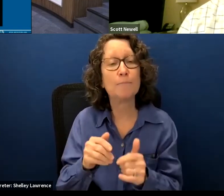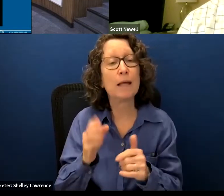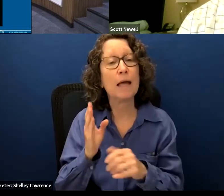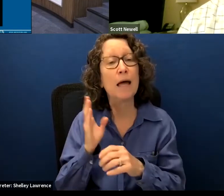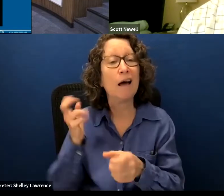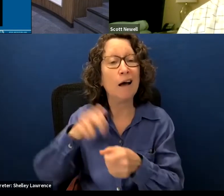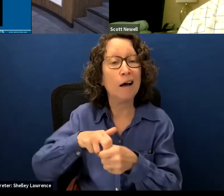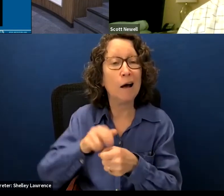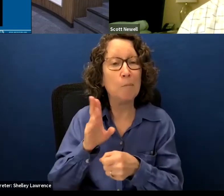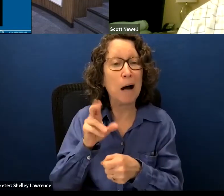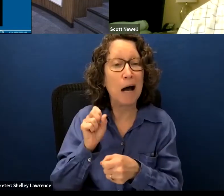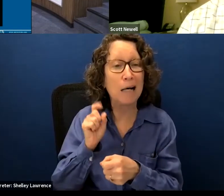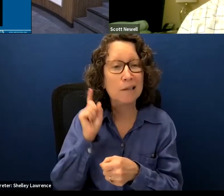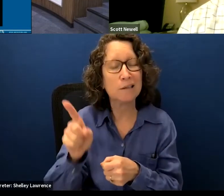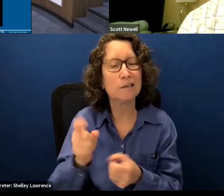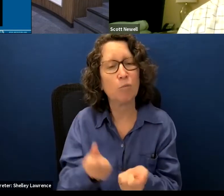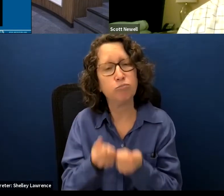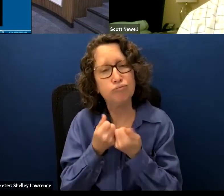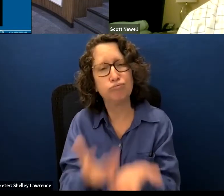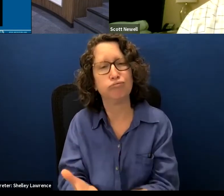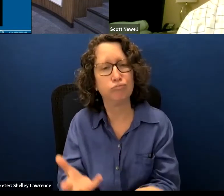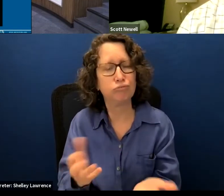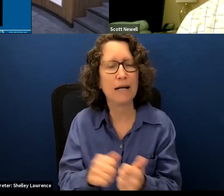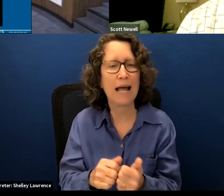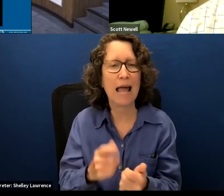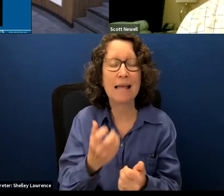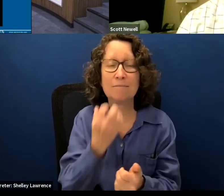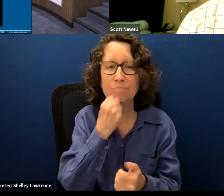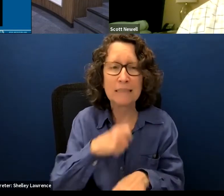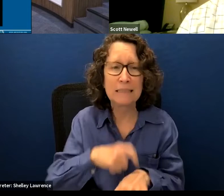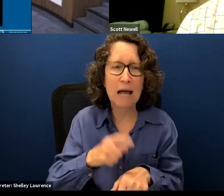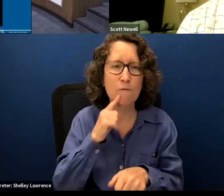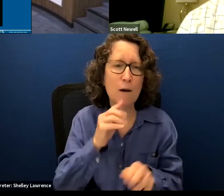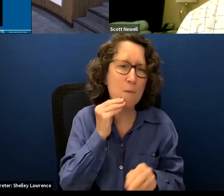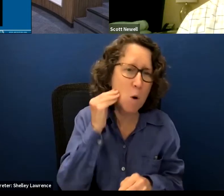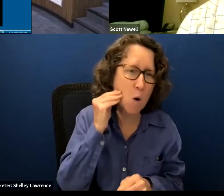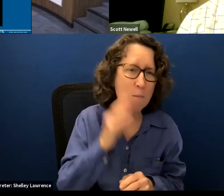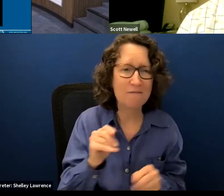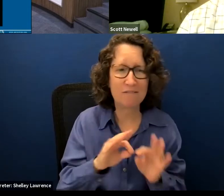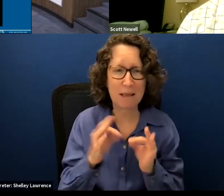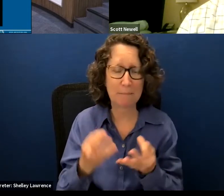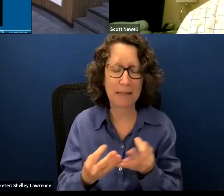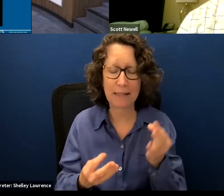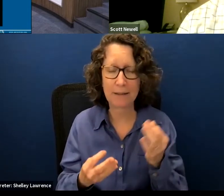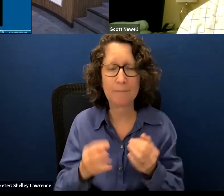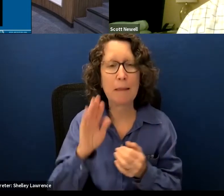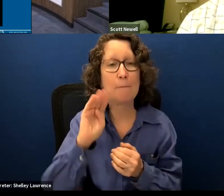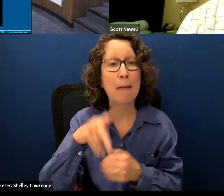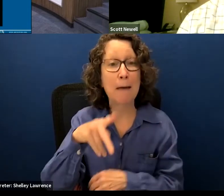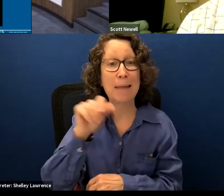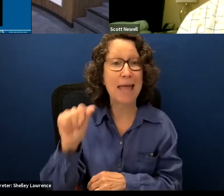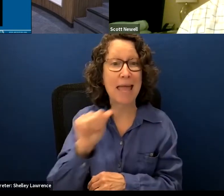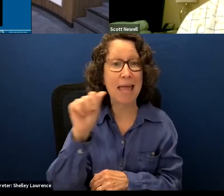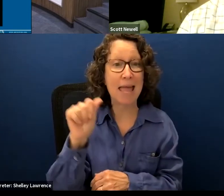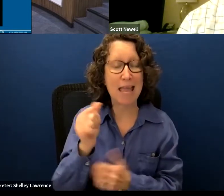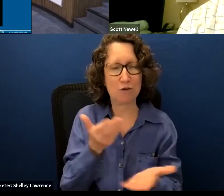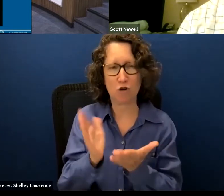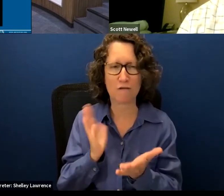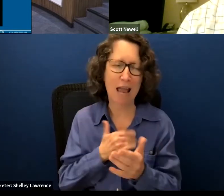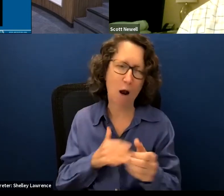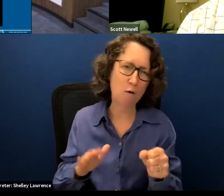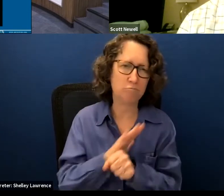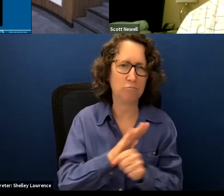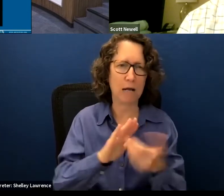kids have to endure are exhausting and take precious time away from their home. MAP A best serves our